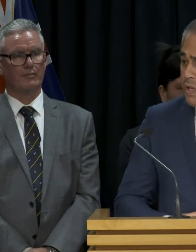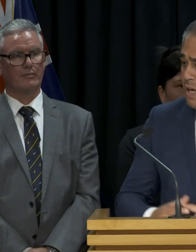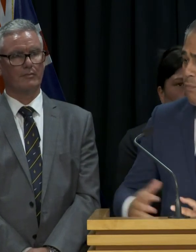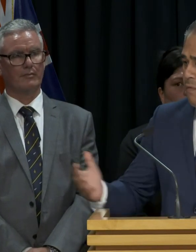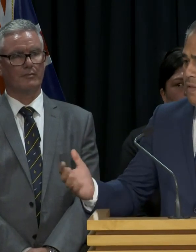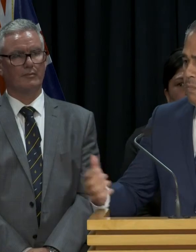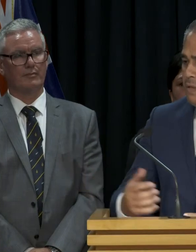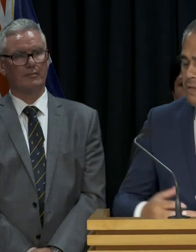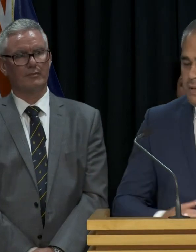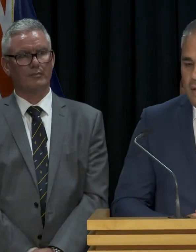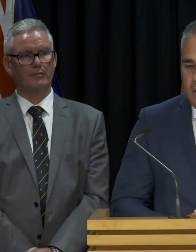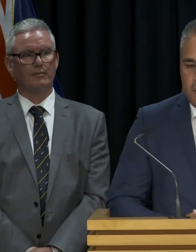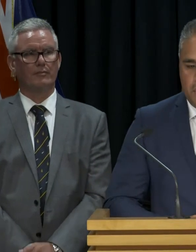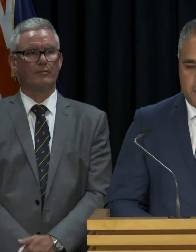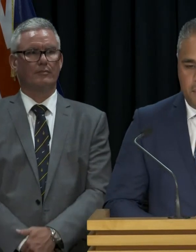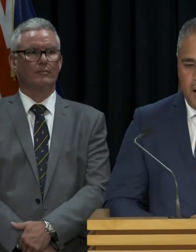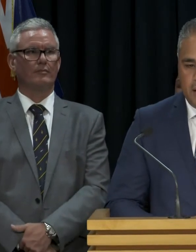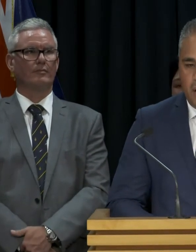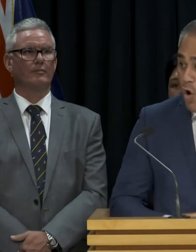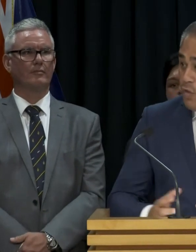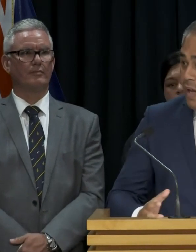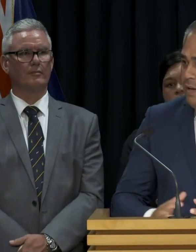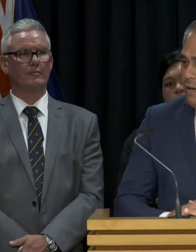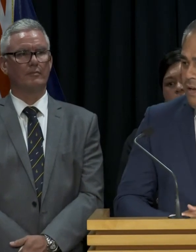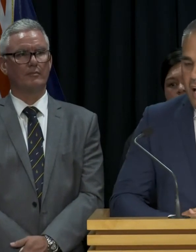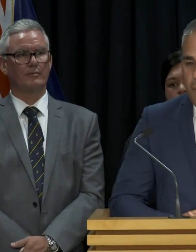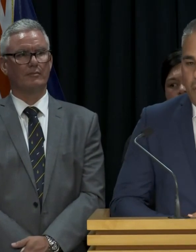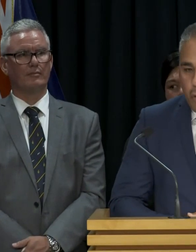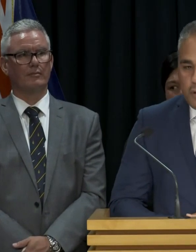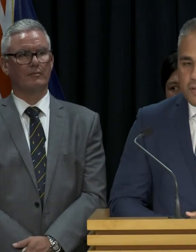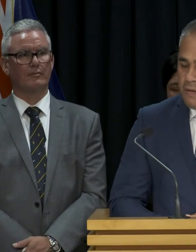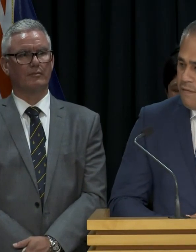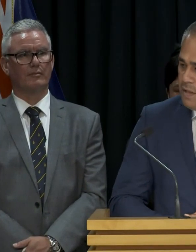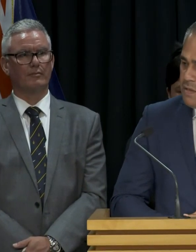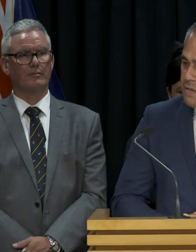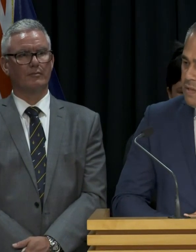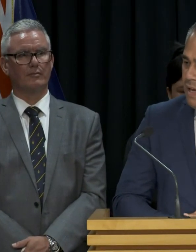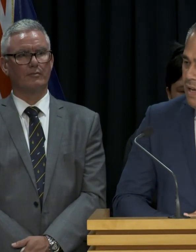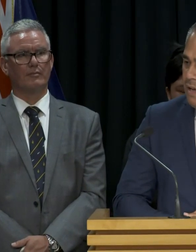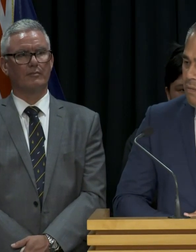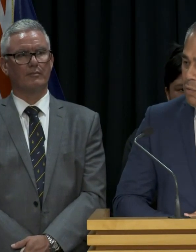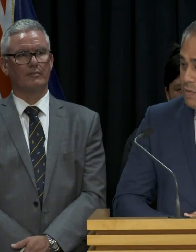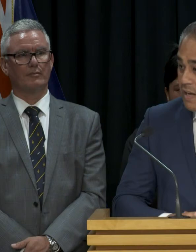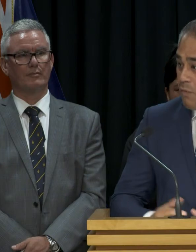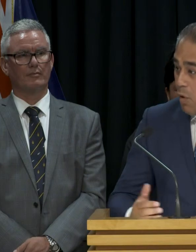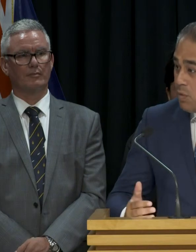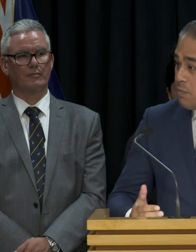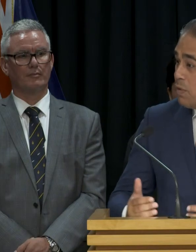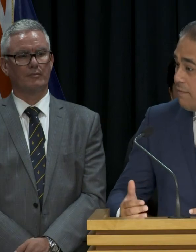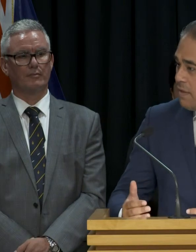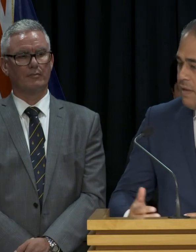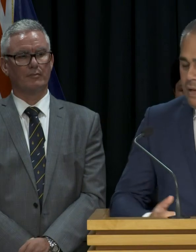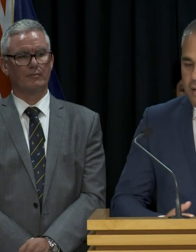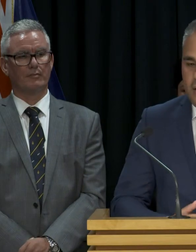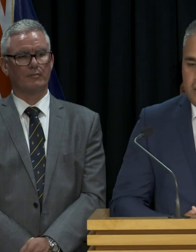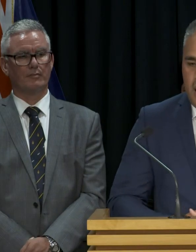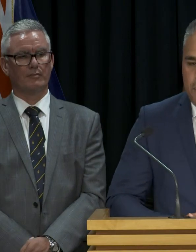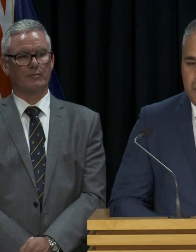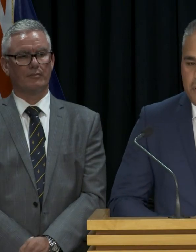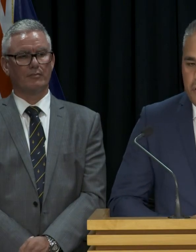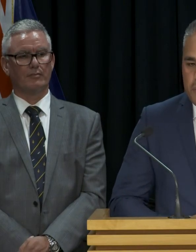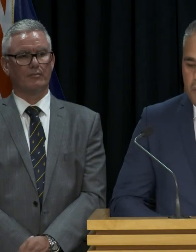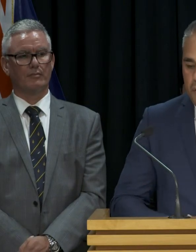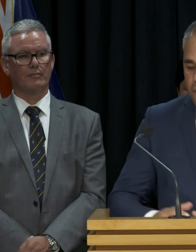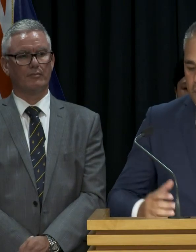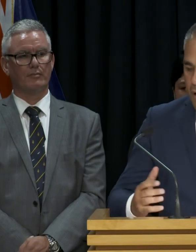James Shaw and a number of other ministers, Minister Parker, on that. Of course, the defence will take a role in whatever needs to